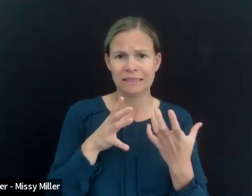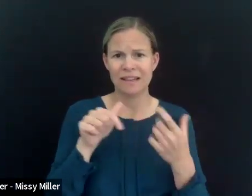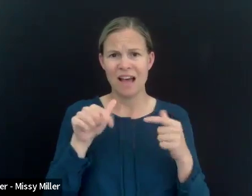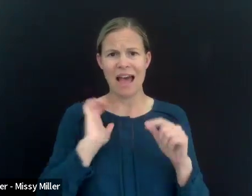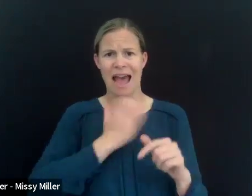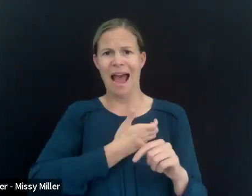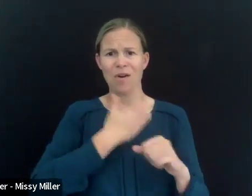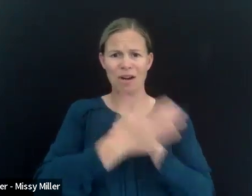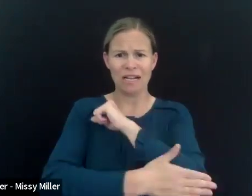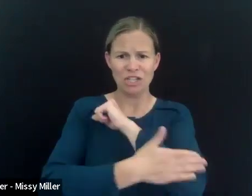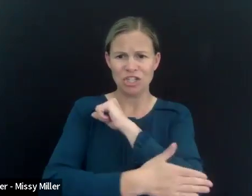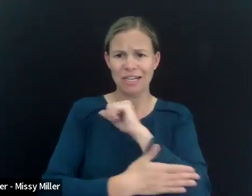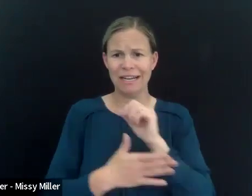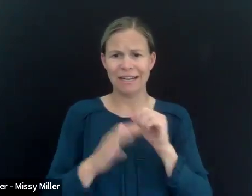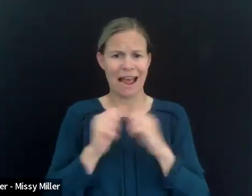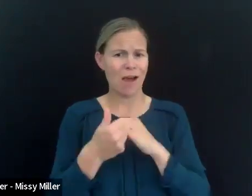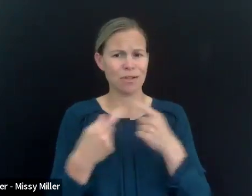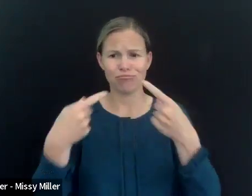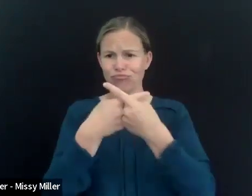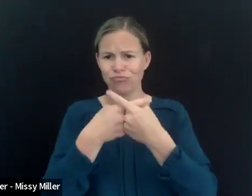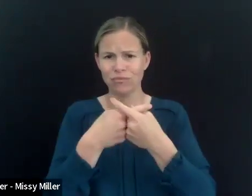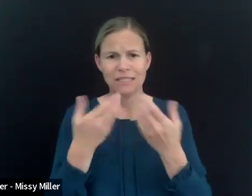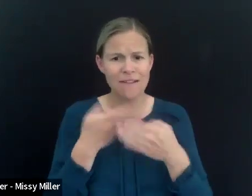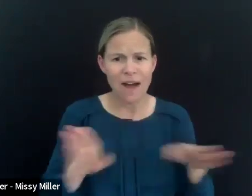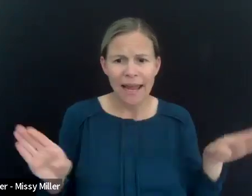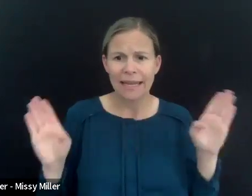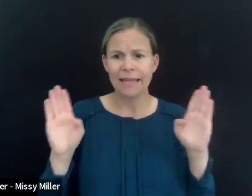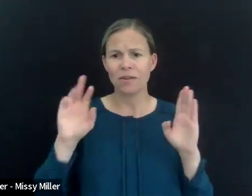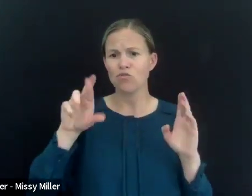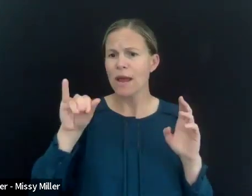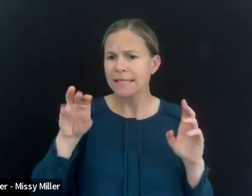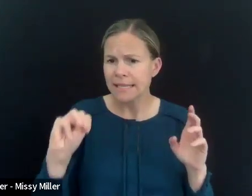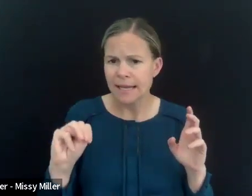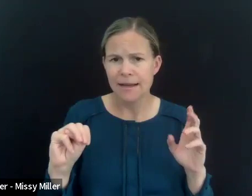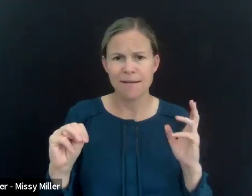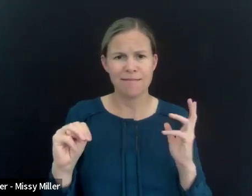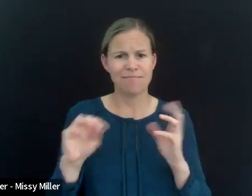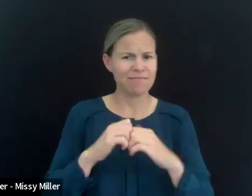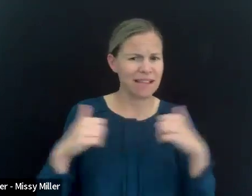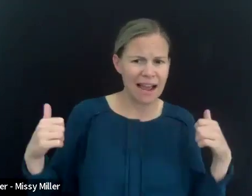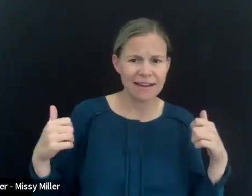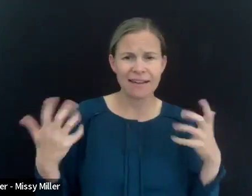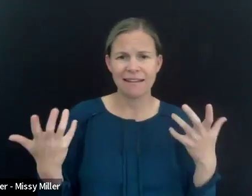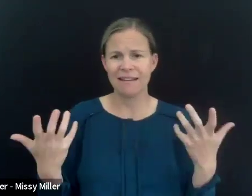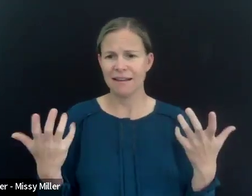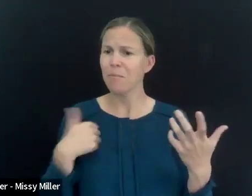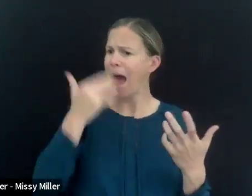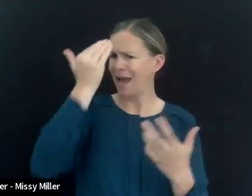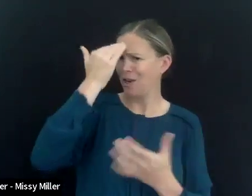And to sort of be able to be there and think of her and know that I'm connected to her